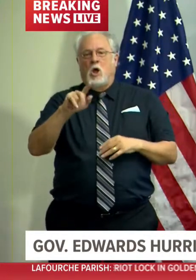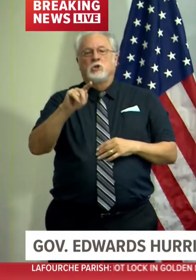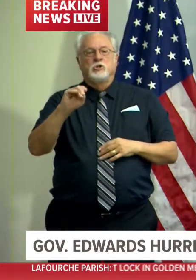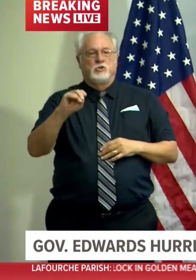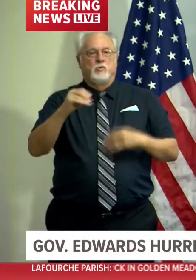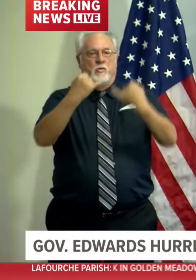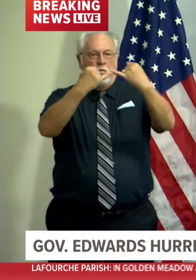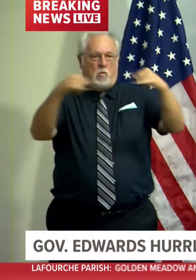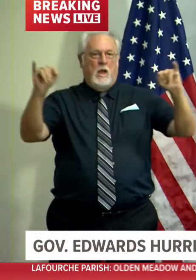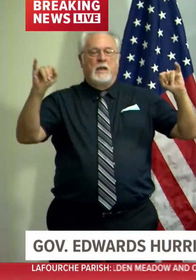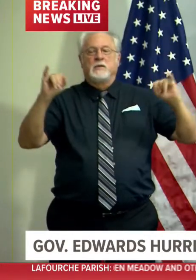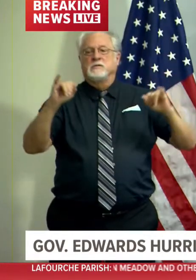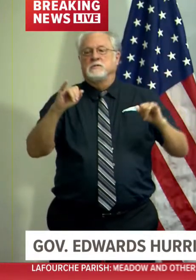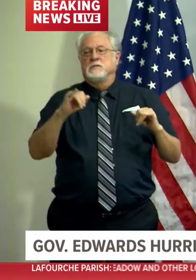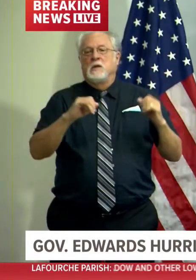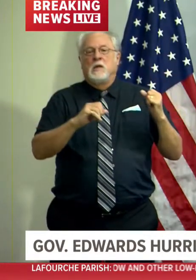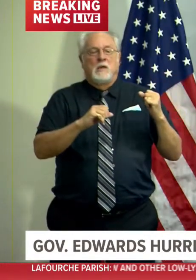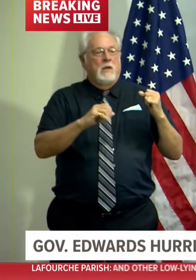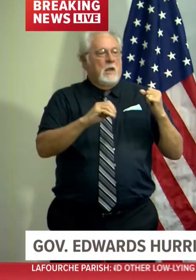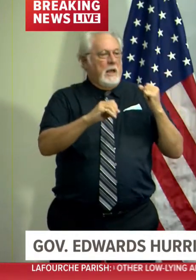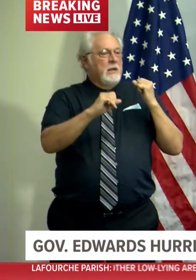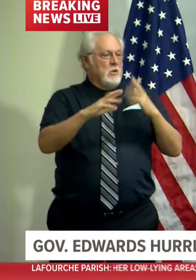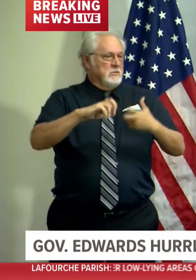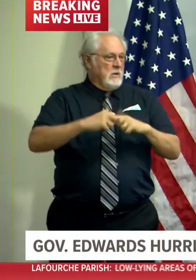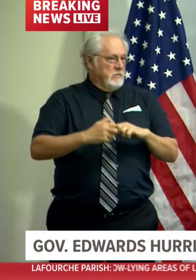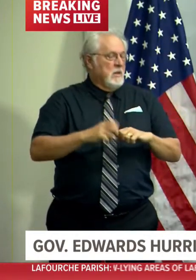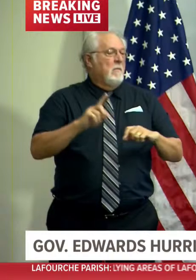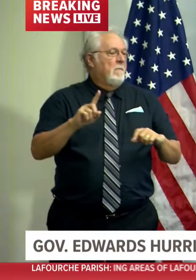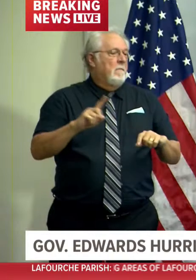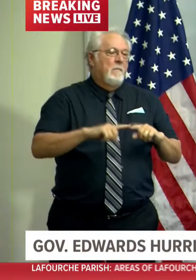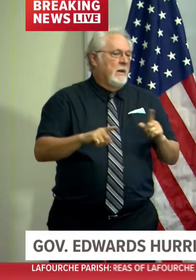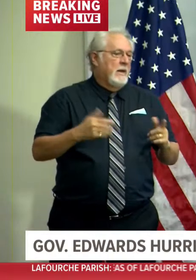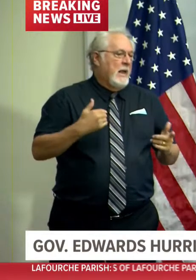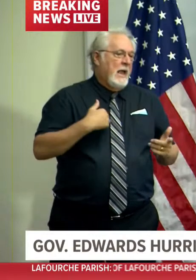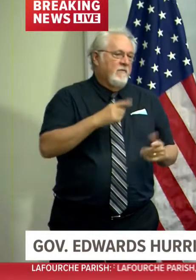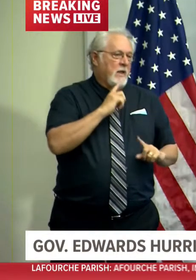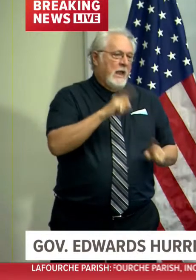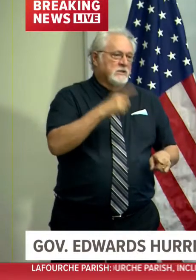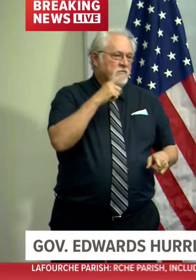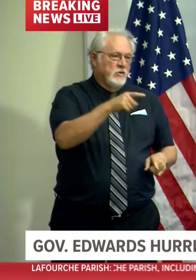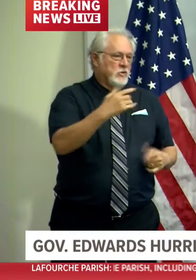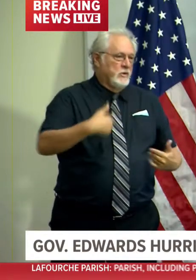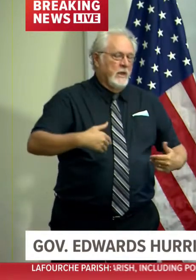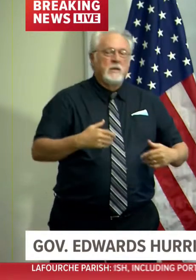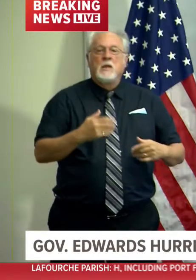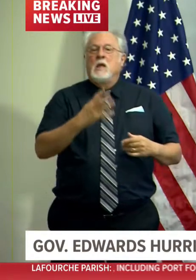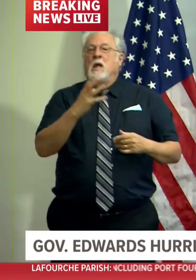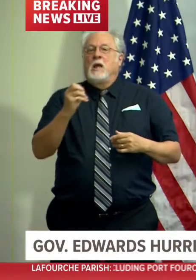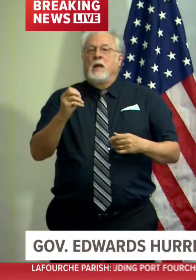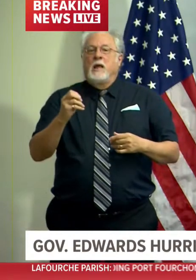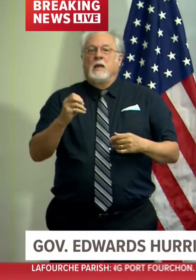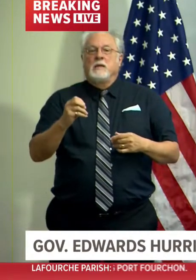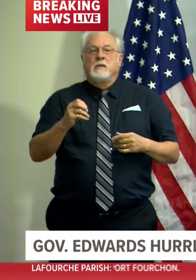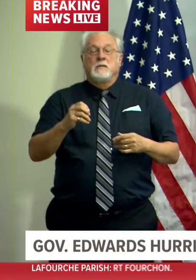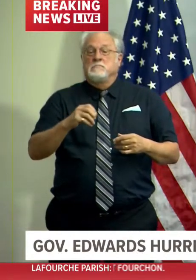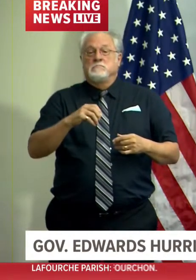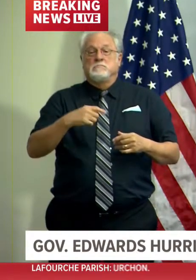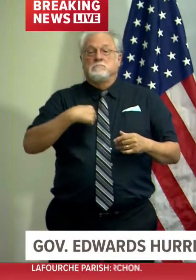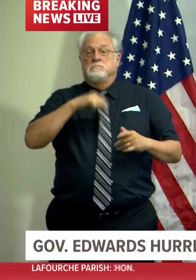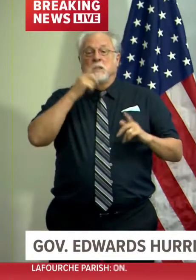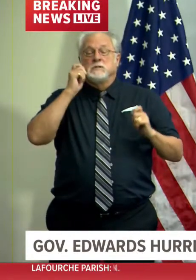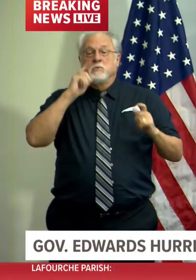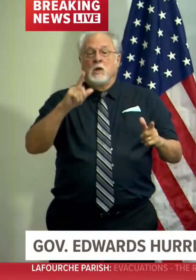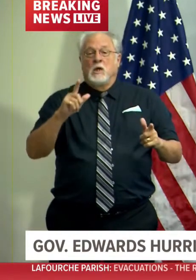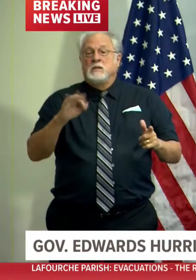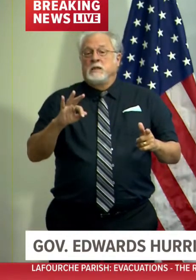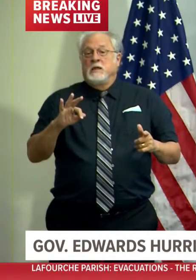the wires and cause problems. But I don't have an answer for you yet. And I will tell you, I wouldn't be a bit surprised if